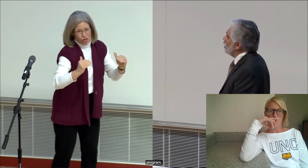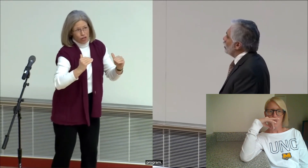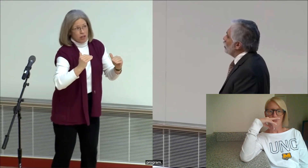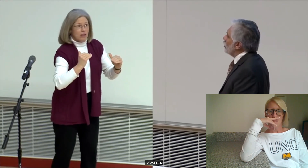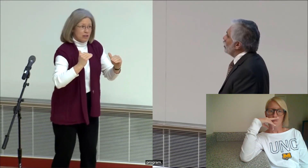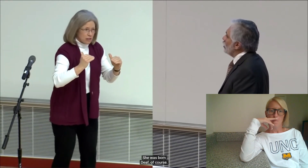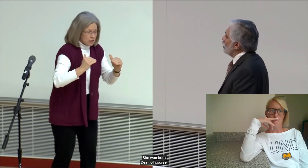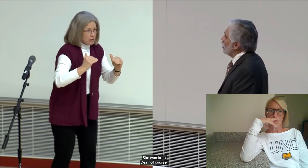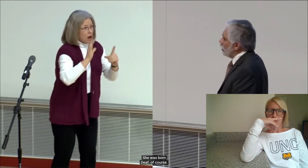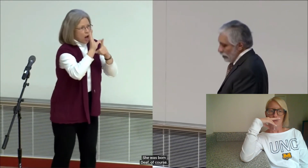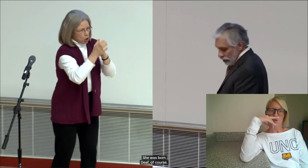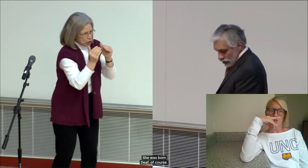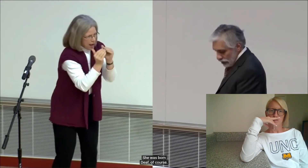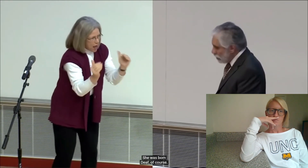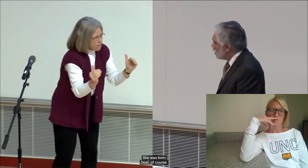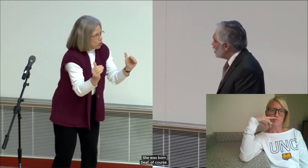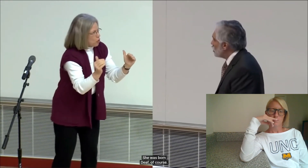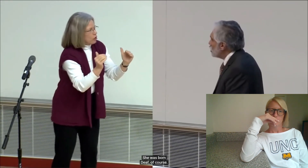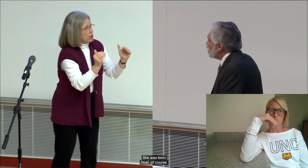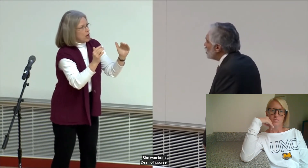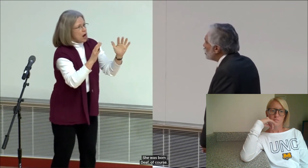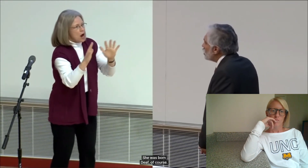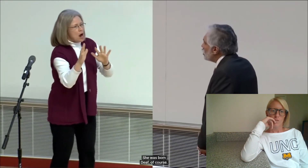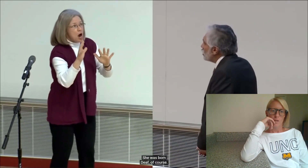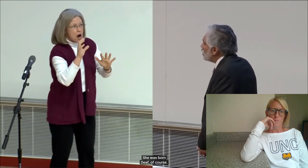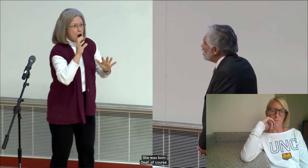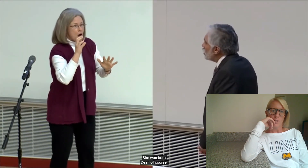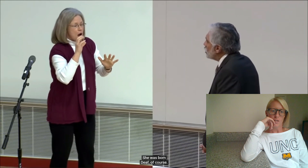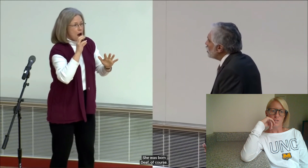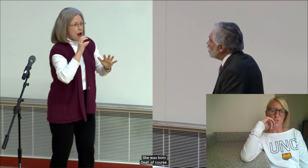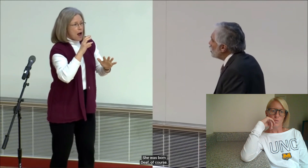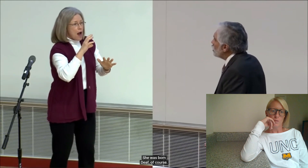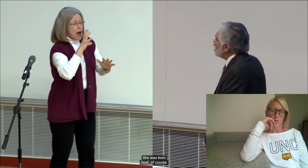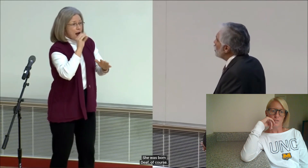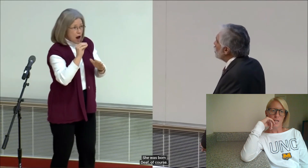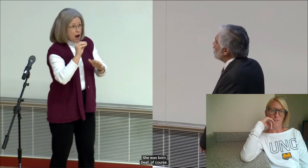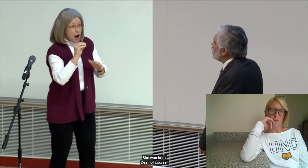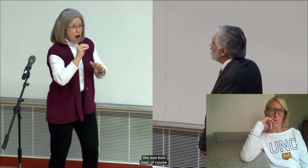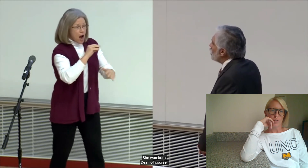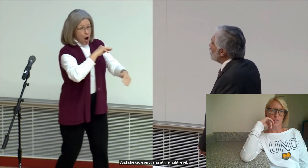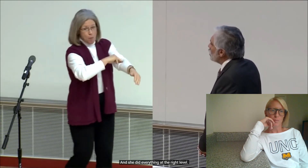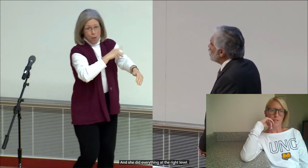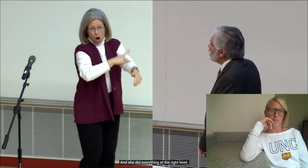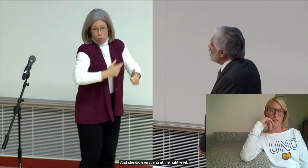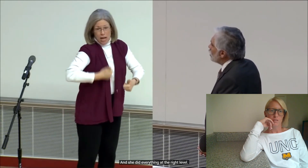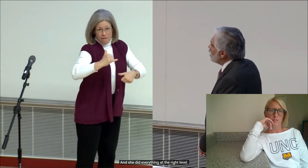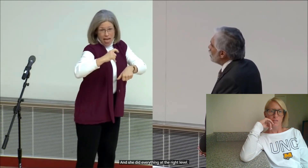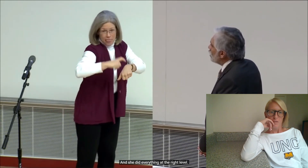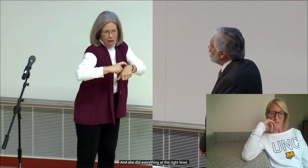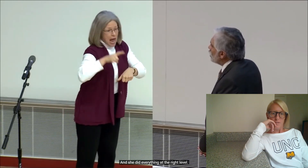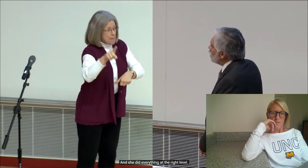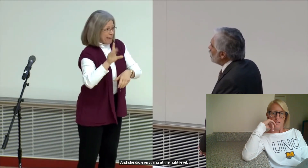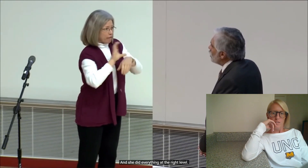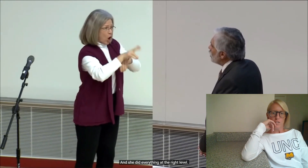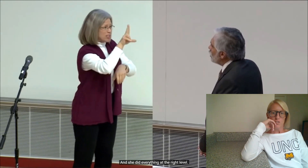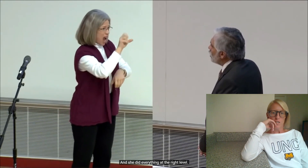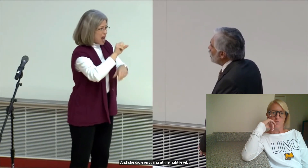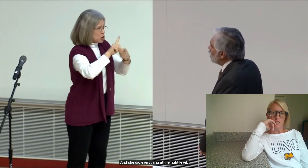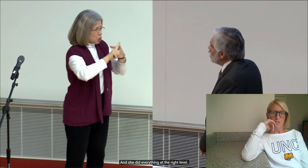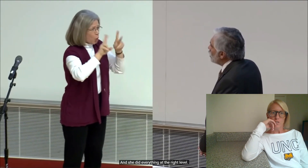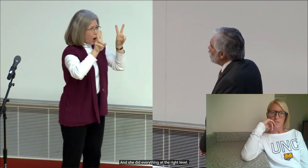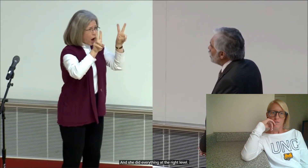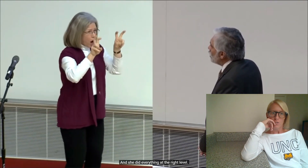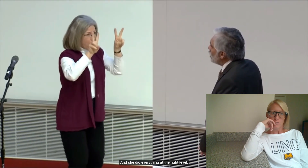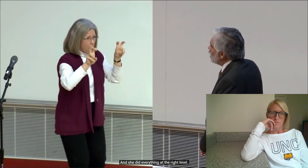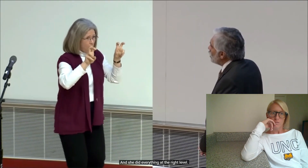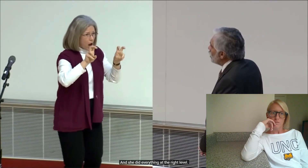was program. born deaf, of course, But she was born deaf, of course. and she did but everything at the right level. She did